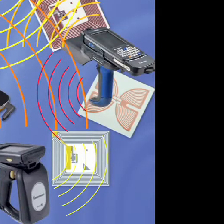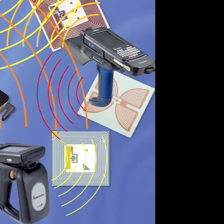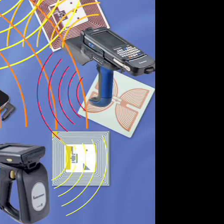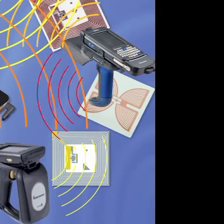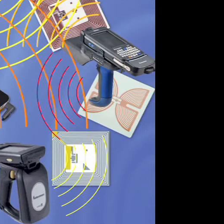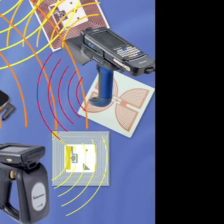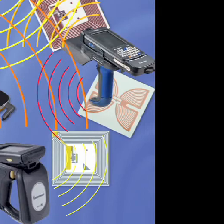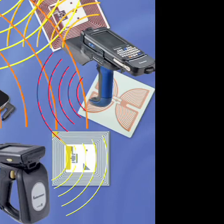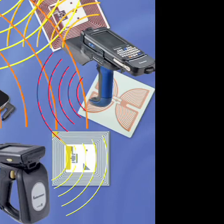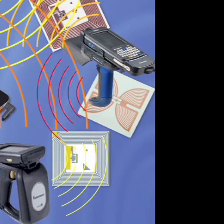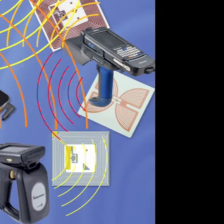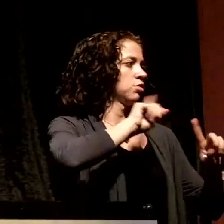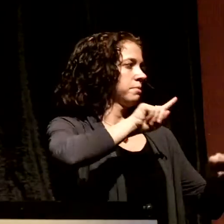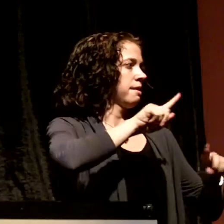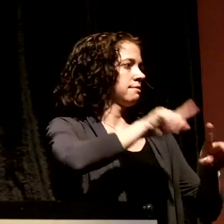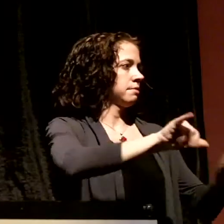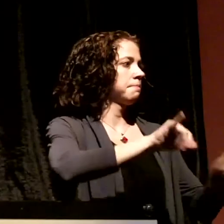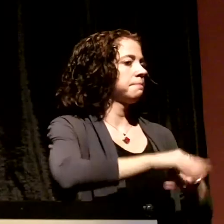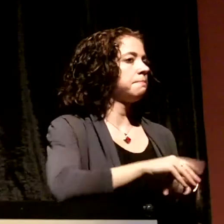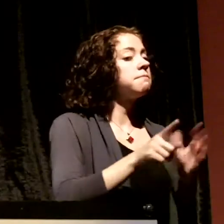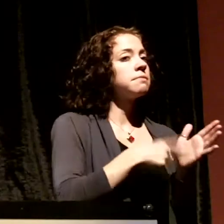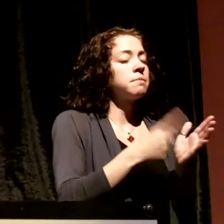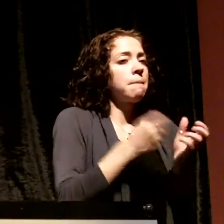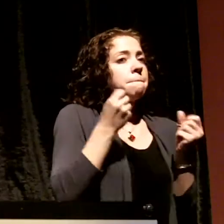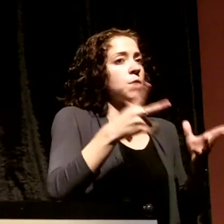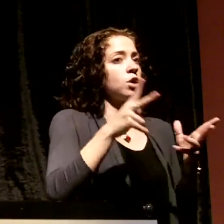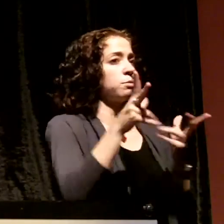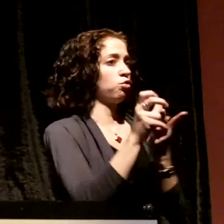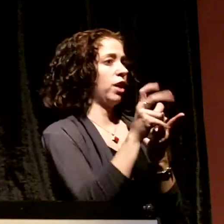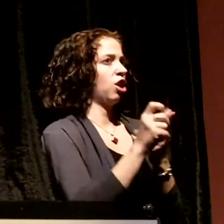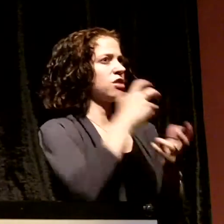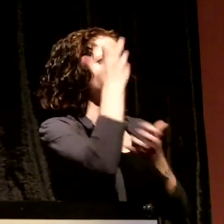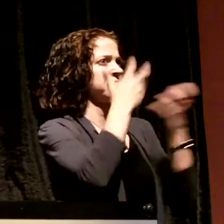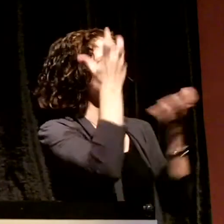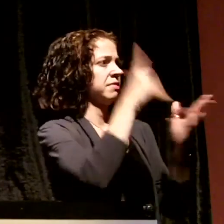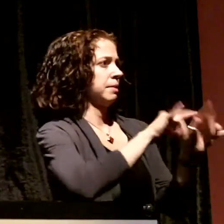responding at once, and sometimes multiple readers all yelling on top of each other.